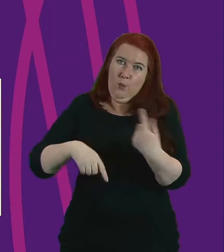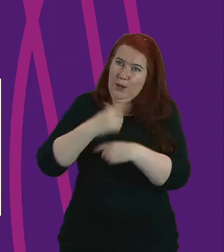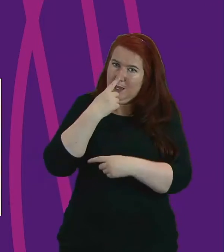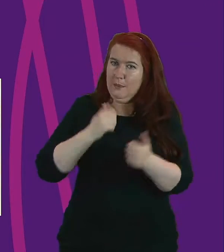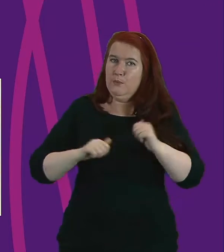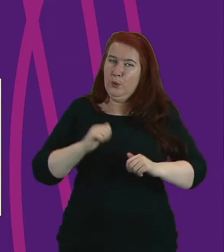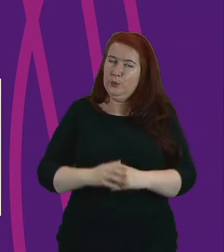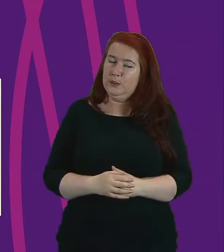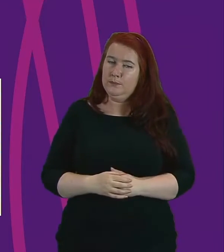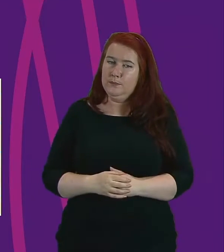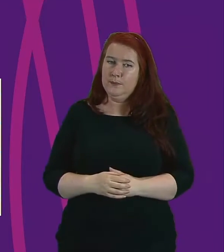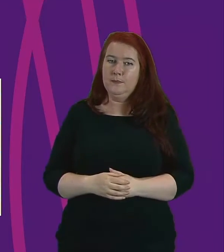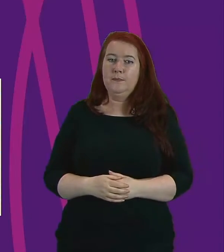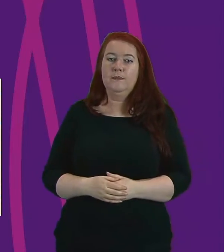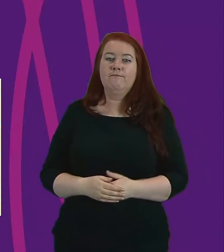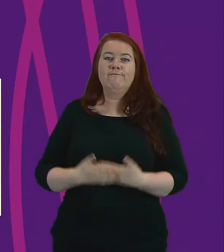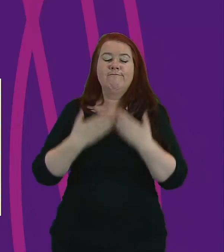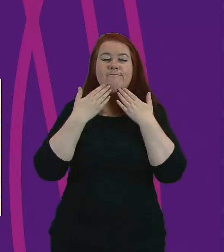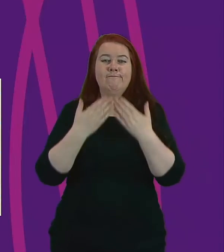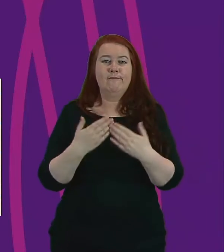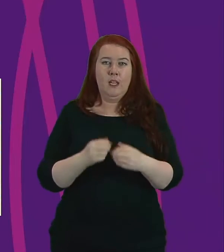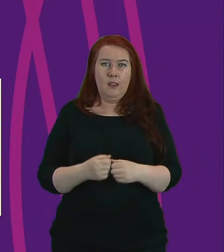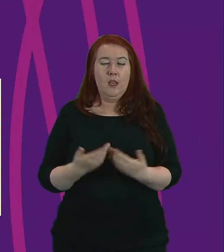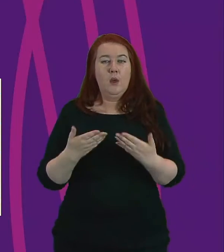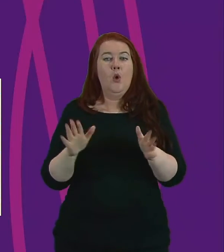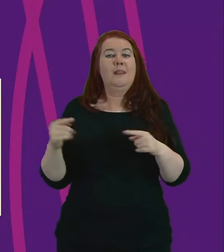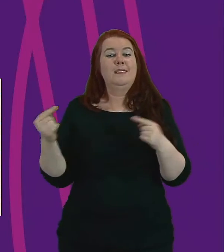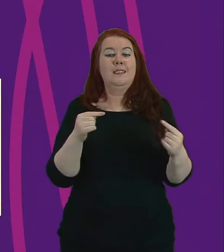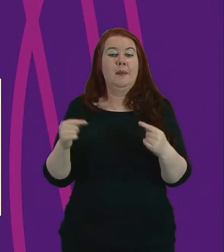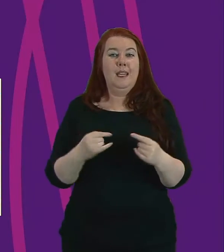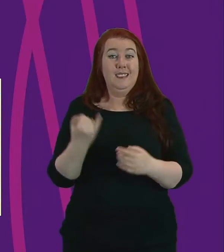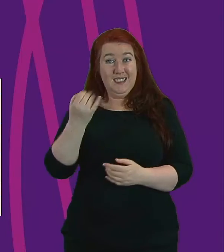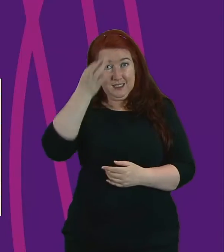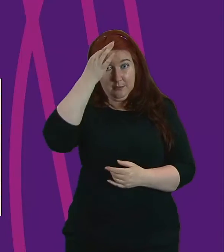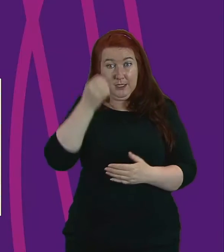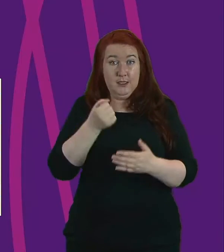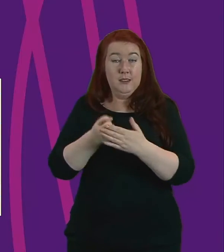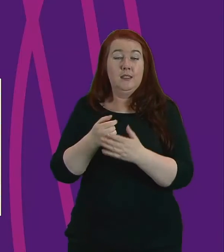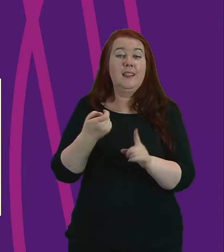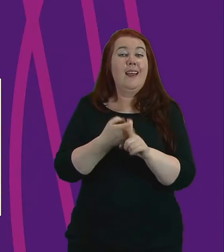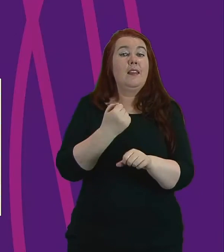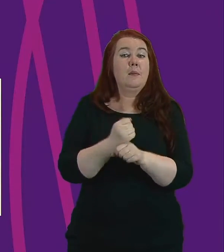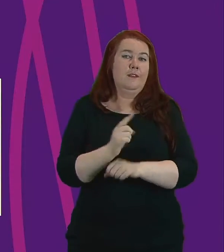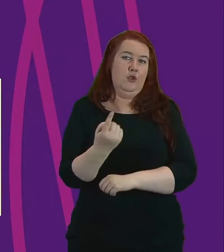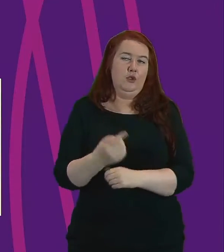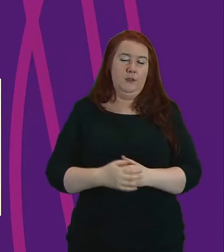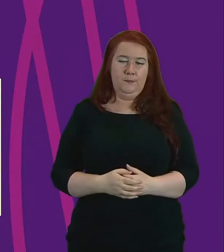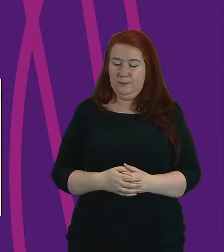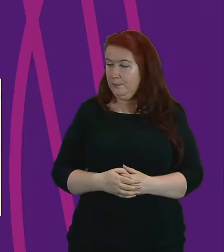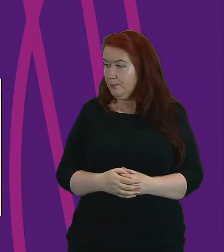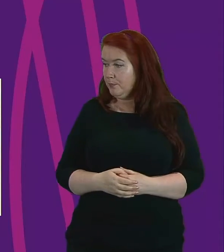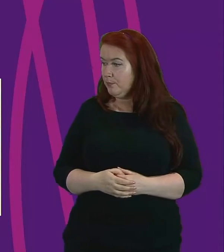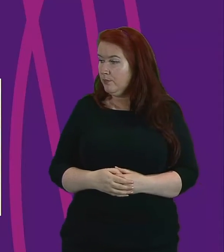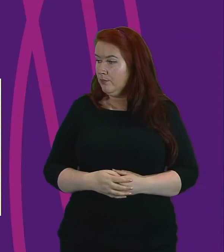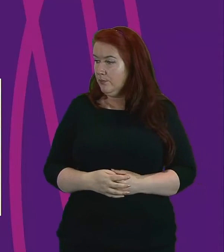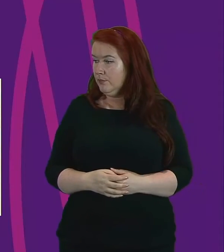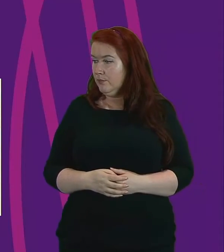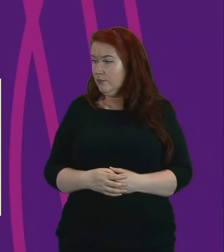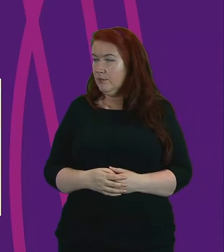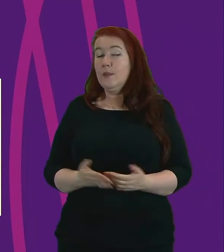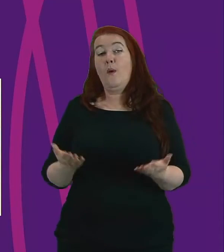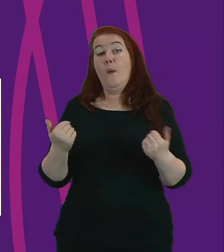much, Mr Rennie. Open debate, speeches of 6 minutes, please. Kenneth Gibson, followed by Murdo Fraser. Mr Gibson. Welcome back, Presiding Officer.